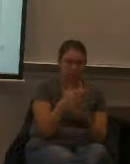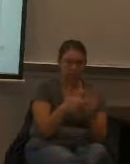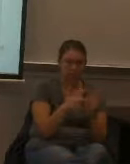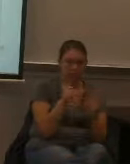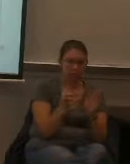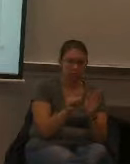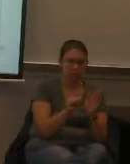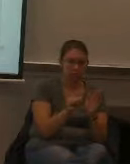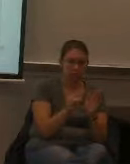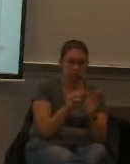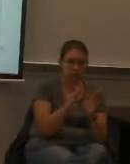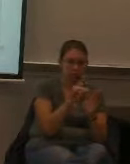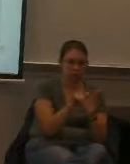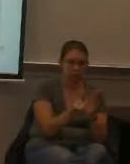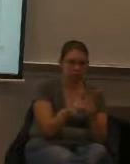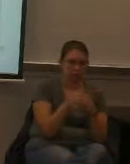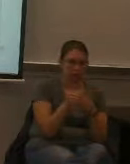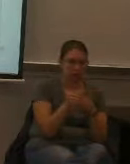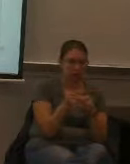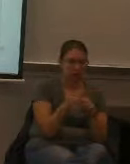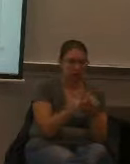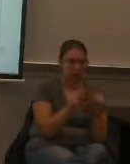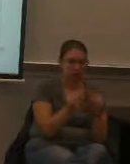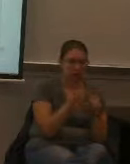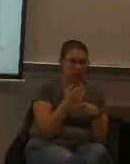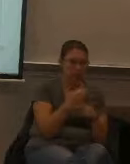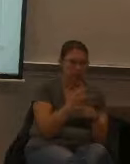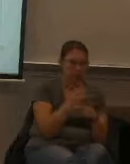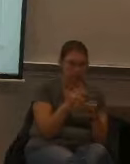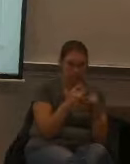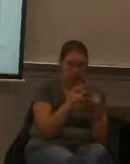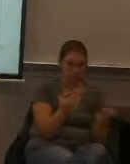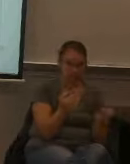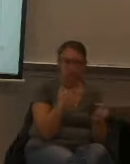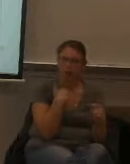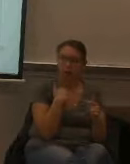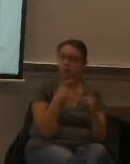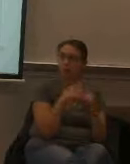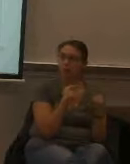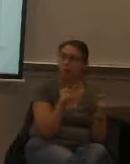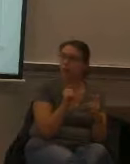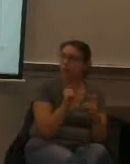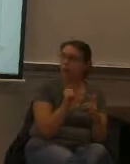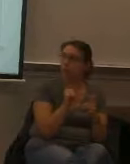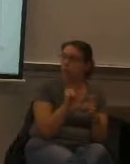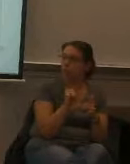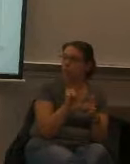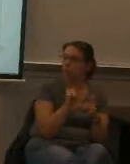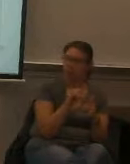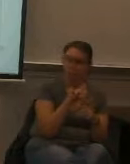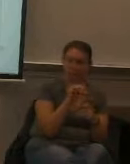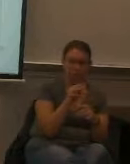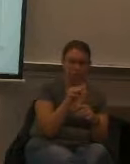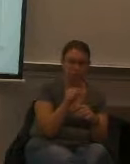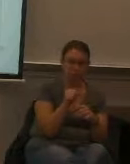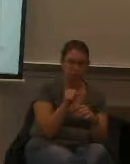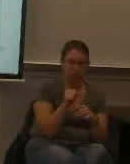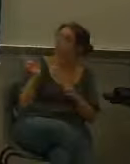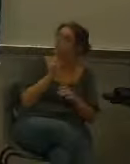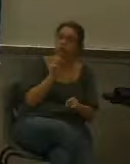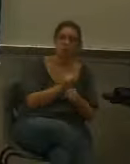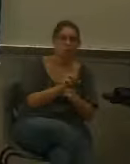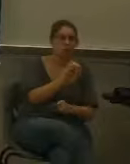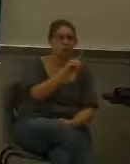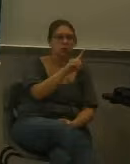rules of ecology that leads to this shape of production pyramid. There are pyramids, though, biomass pyramids that are inverted